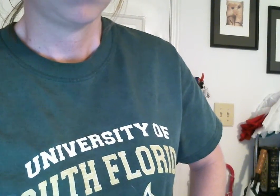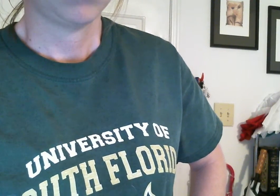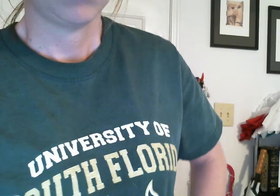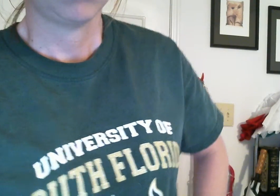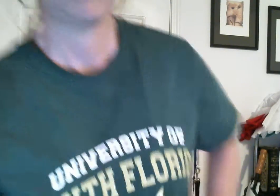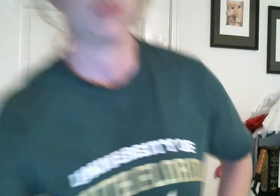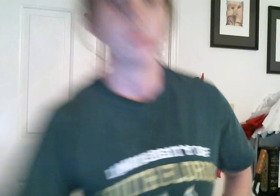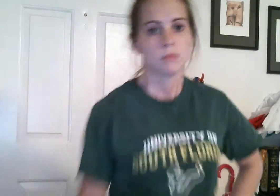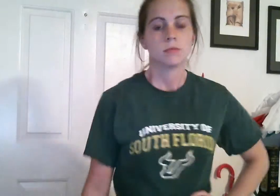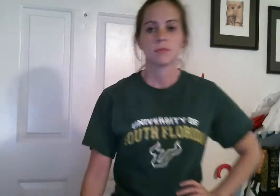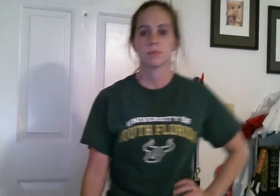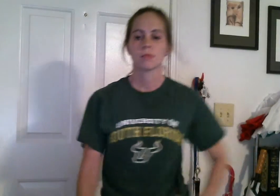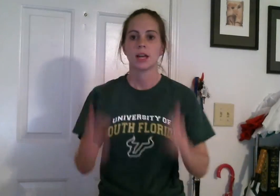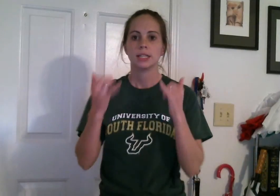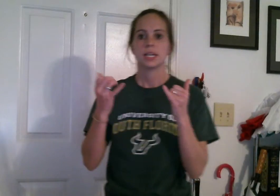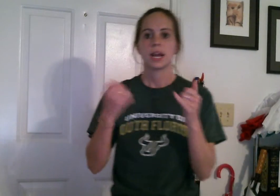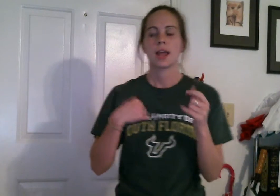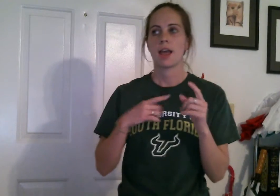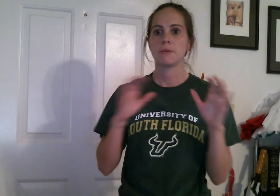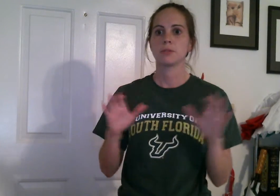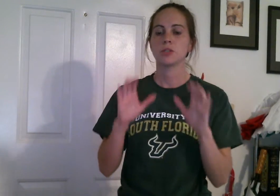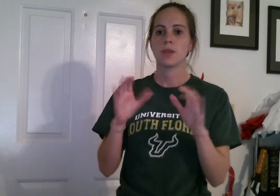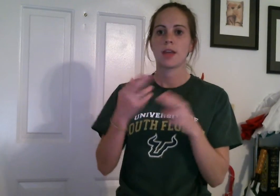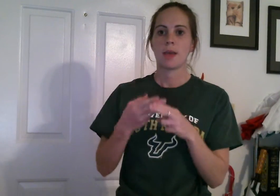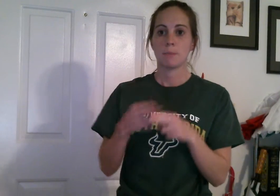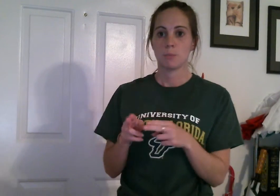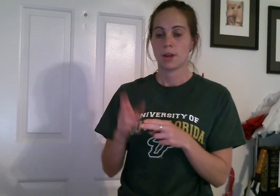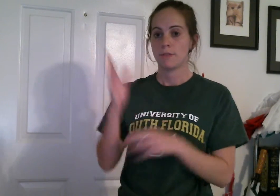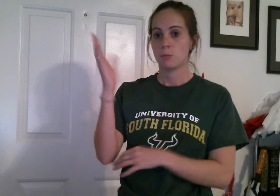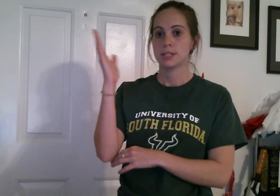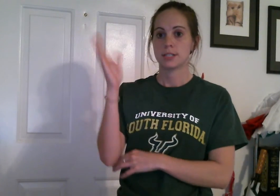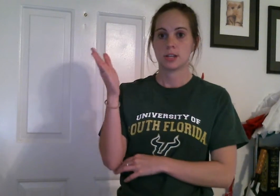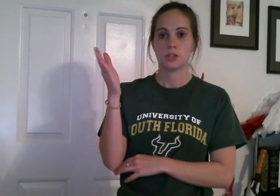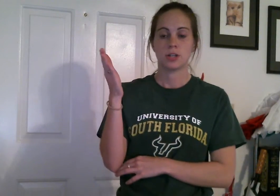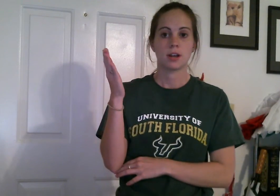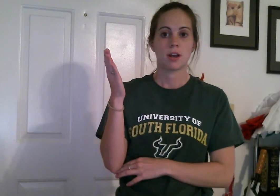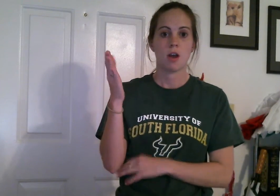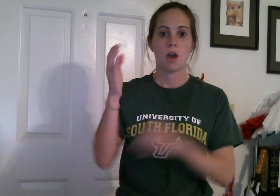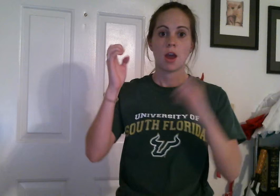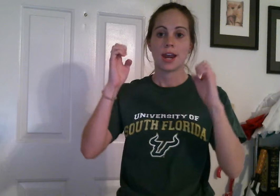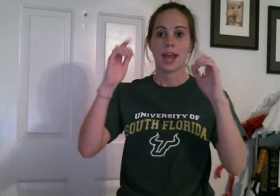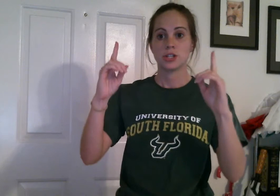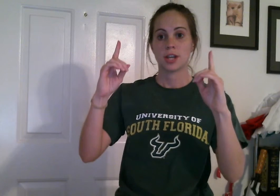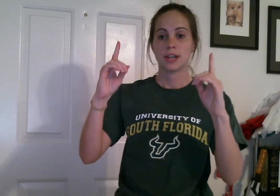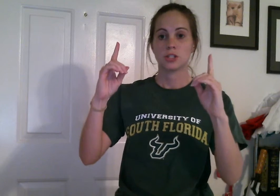Today I'm doing a brief presentation on an educational pathway to medical